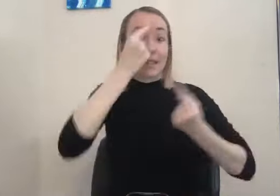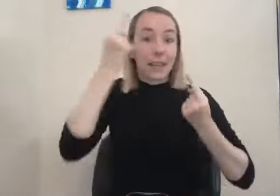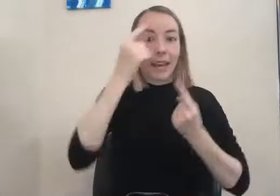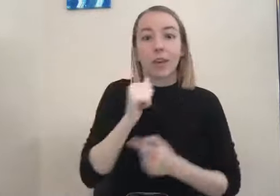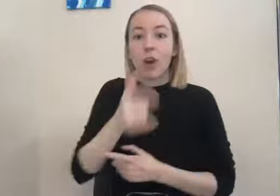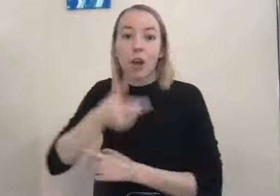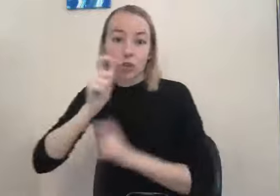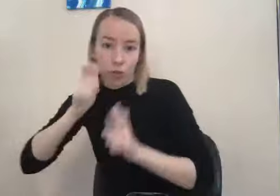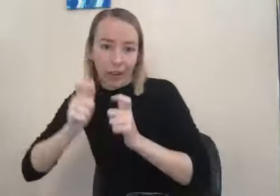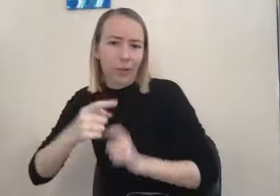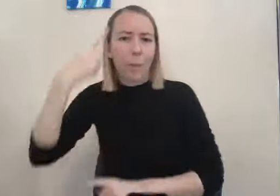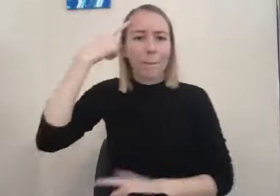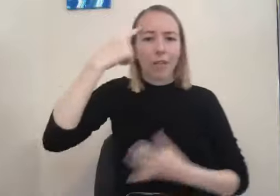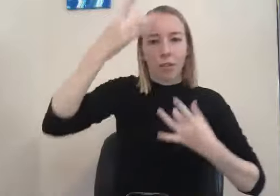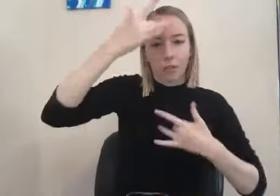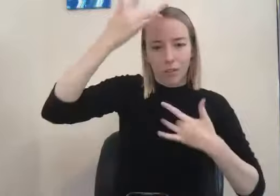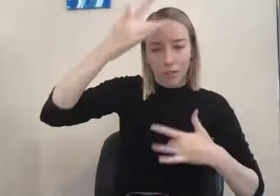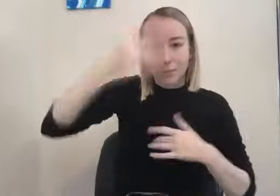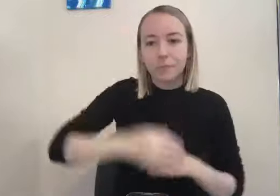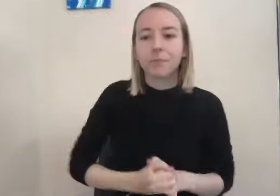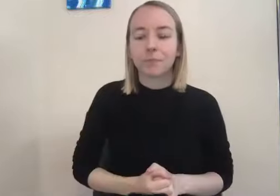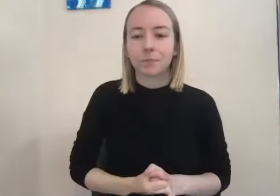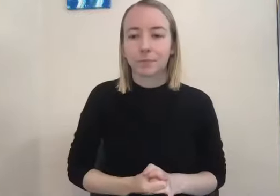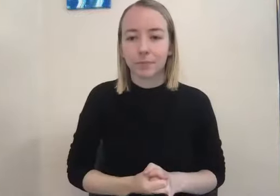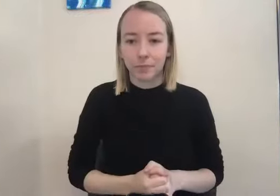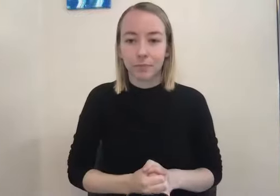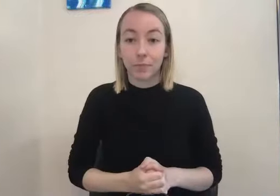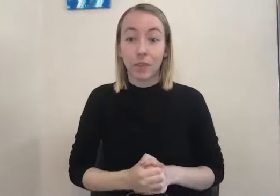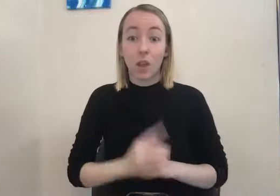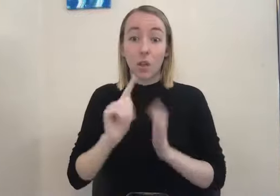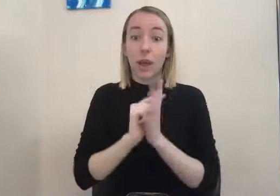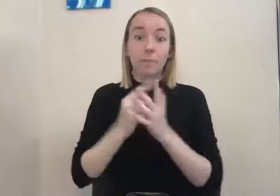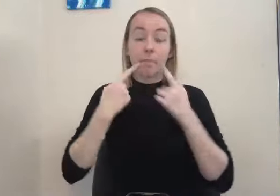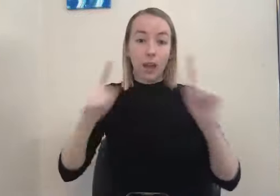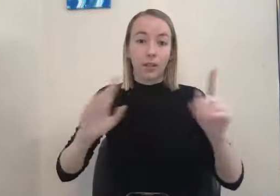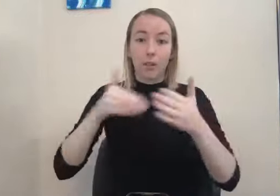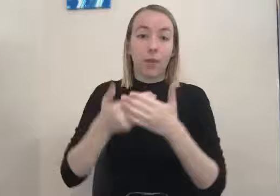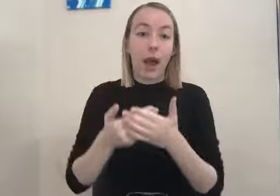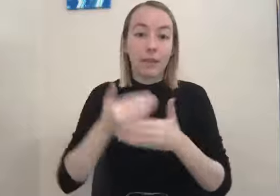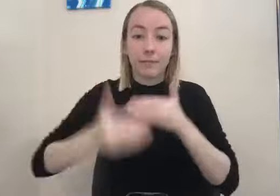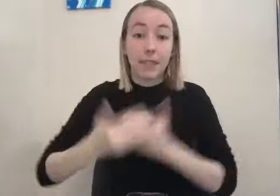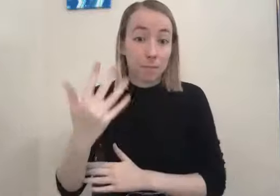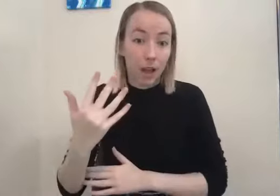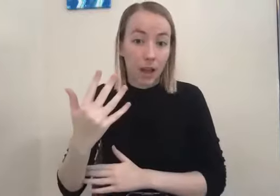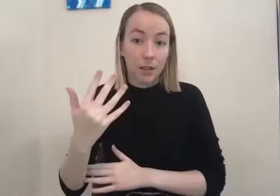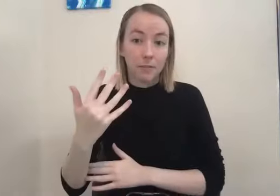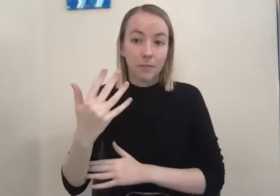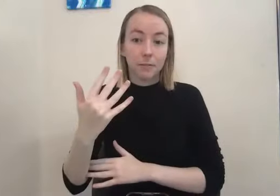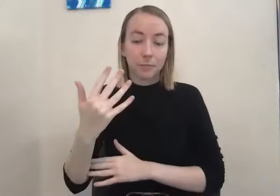realise, actually, you're a selfish, self-centred person. It's all about you and you're just as sick as the alcoholic was then. You've